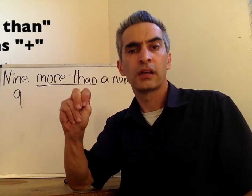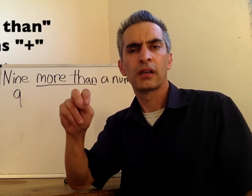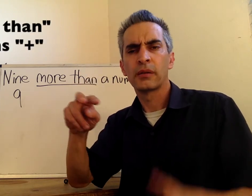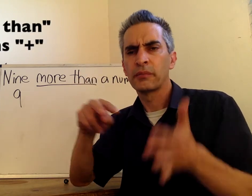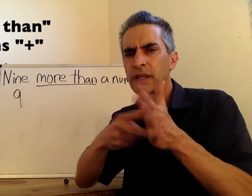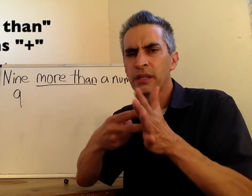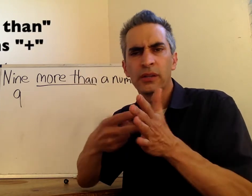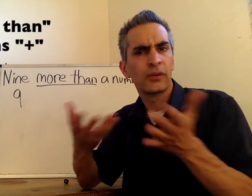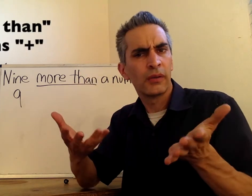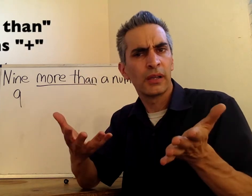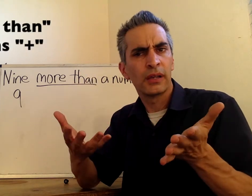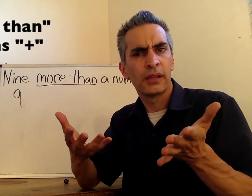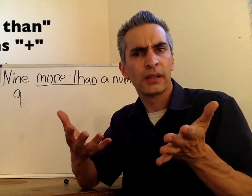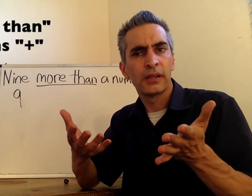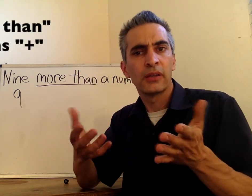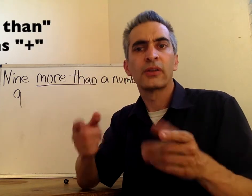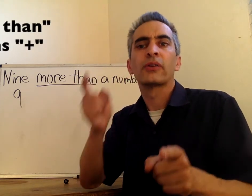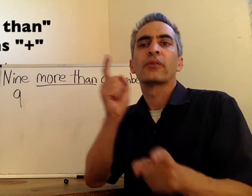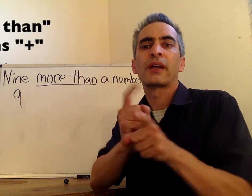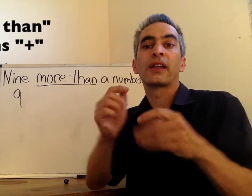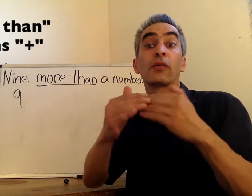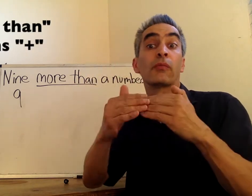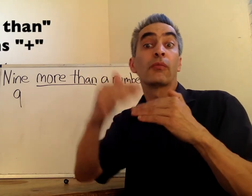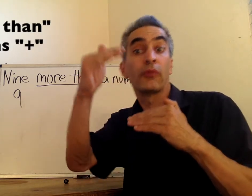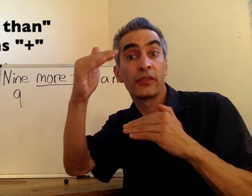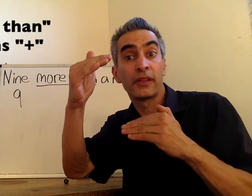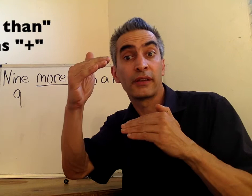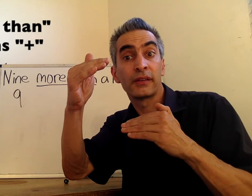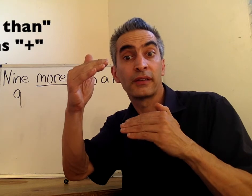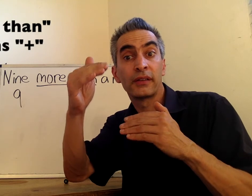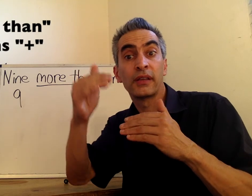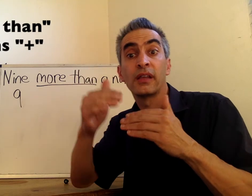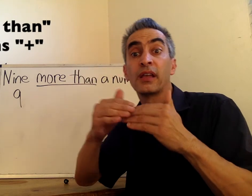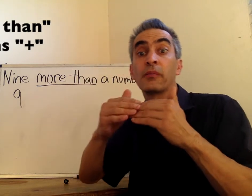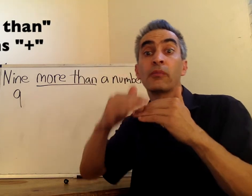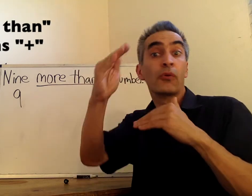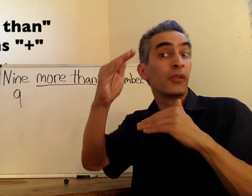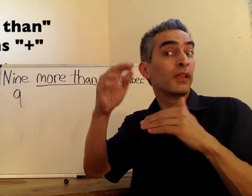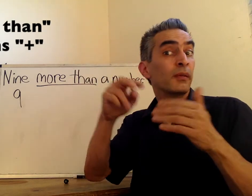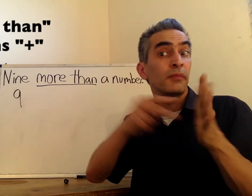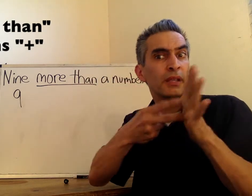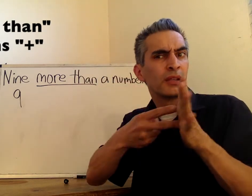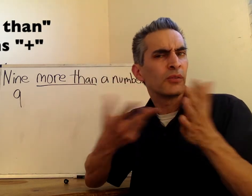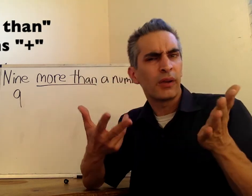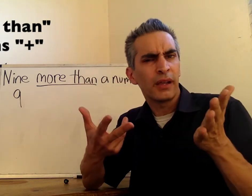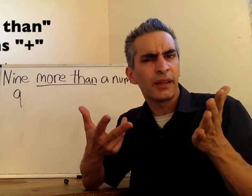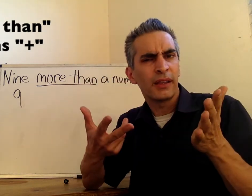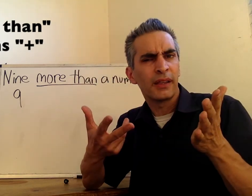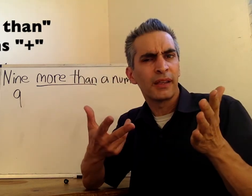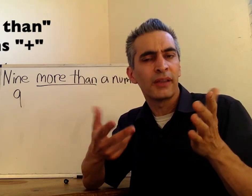What do they mean? Right. More than. More than means